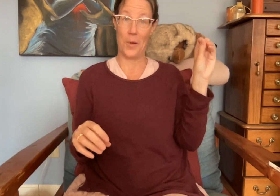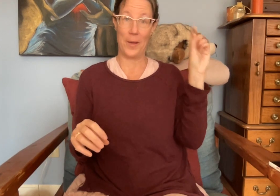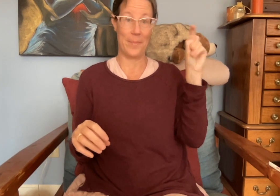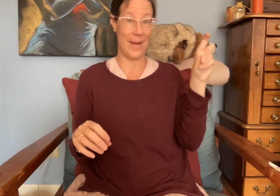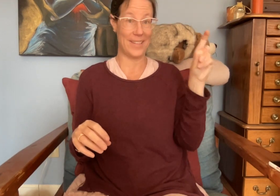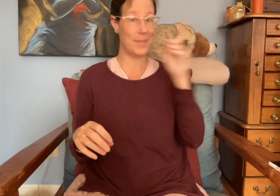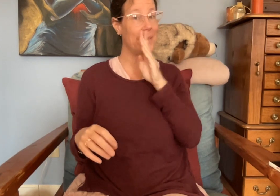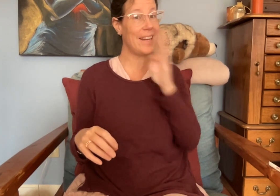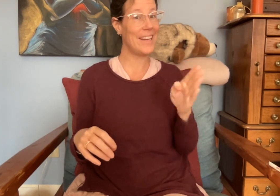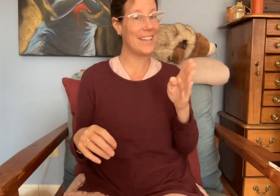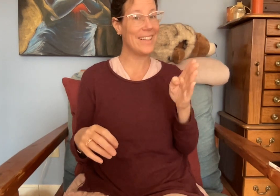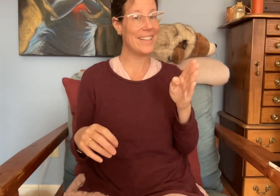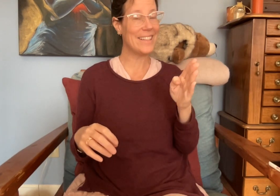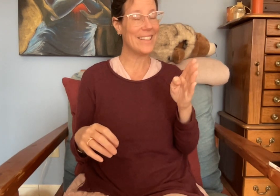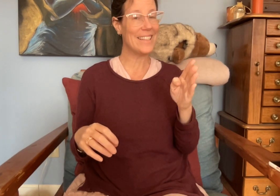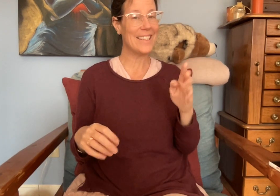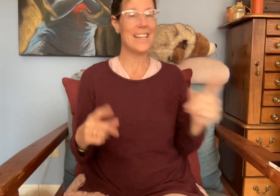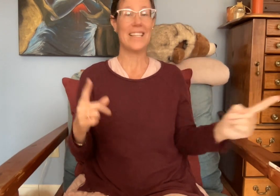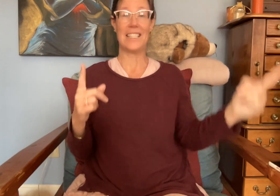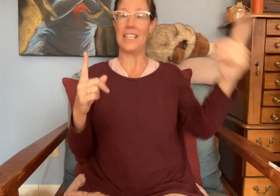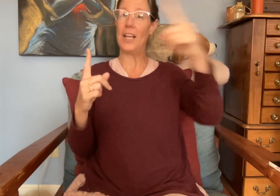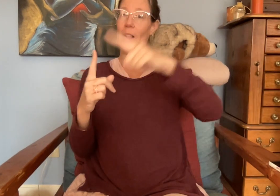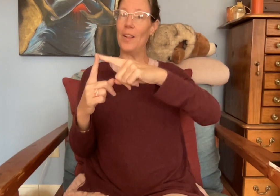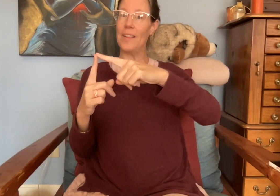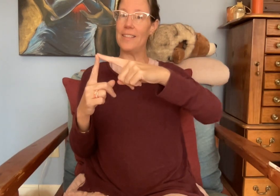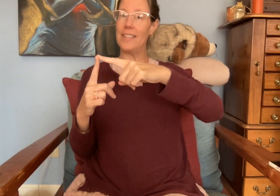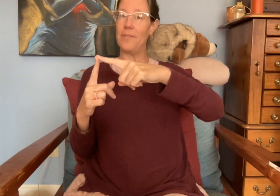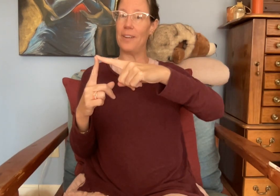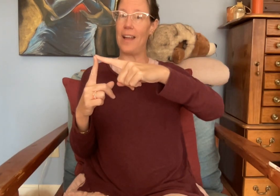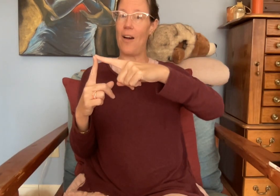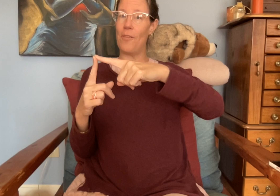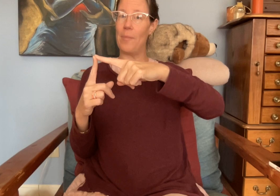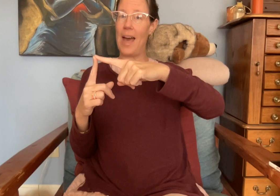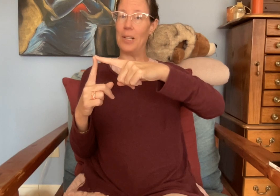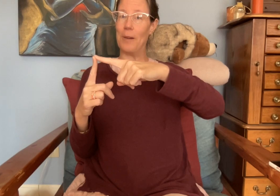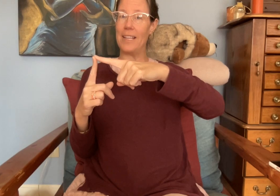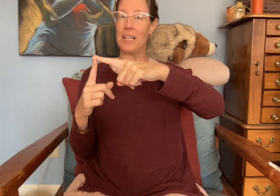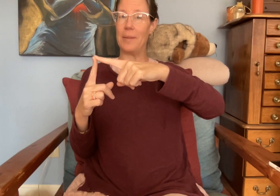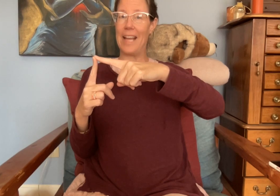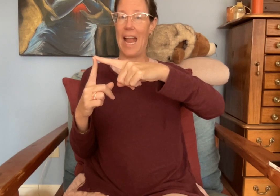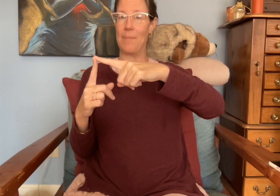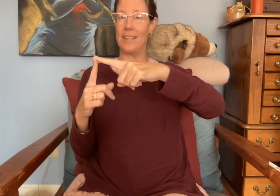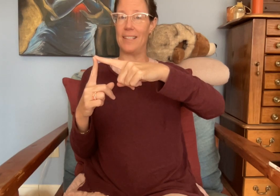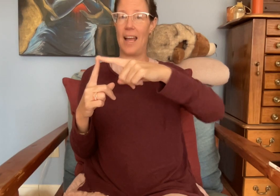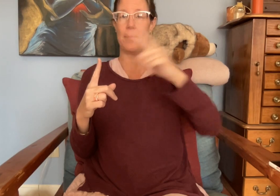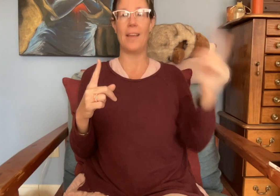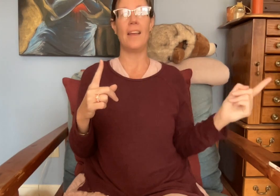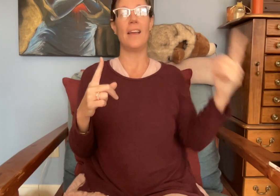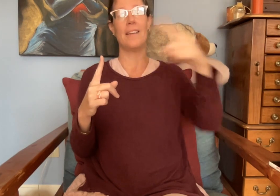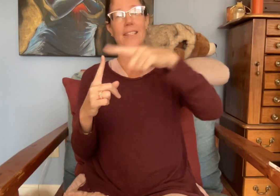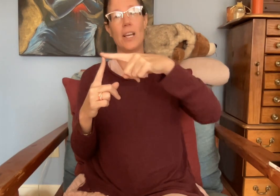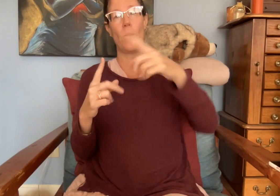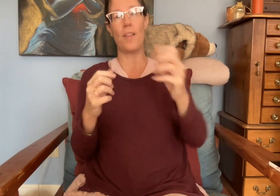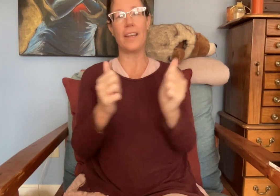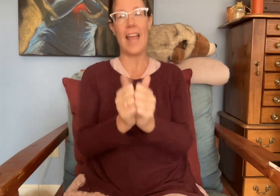it must be till, this is different now from battle, right? It's going to be game this time. Till the